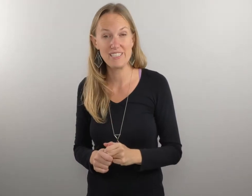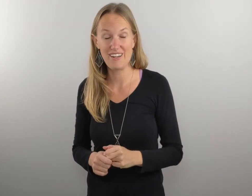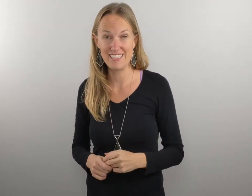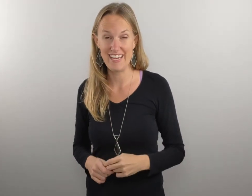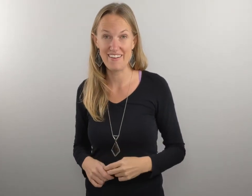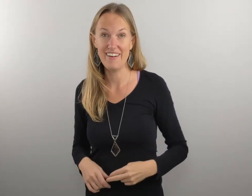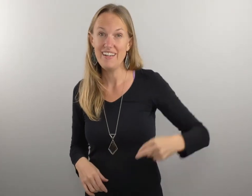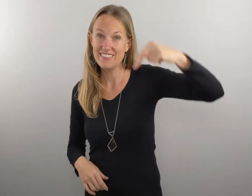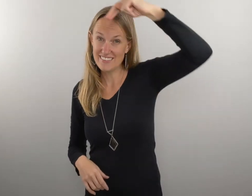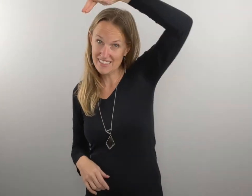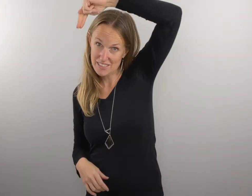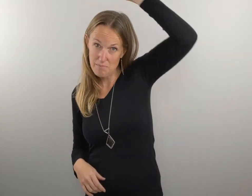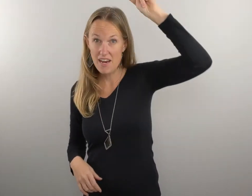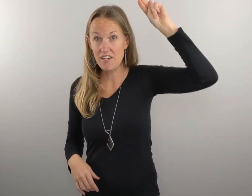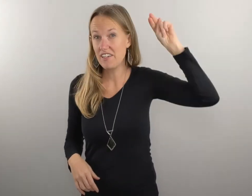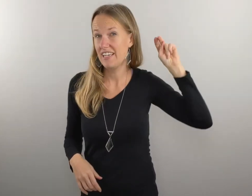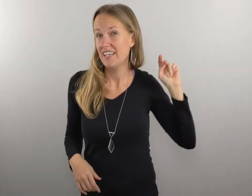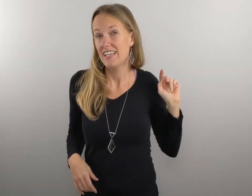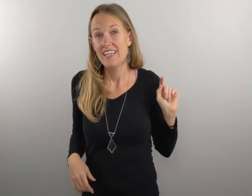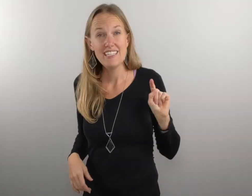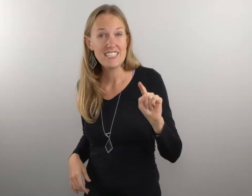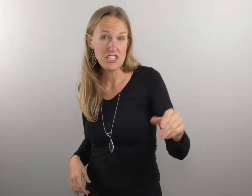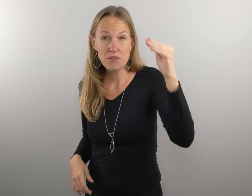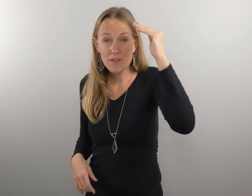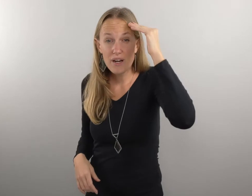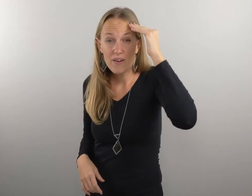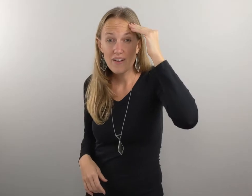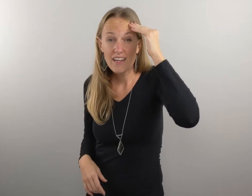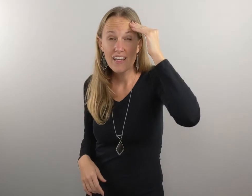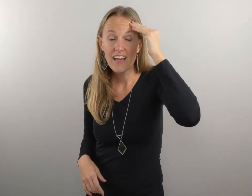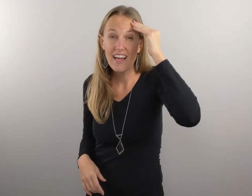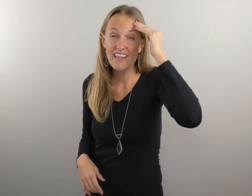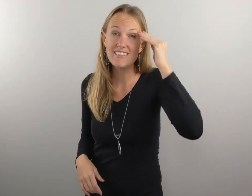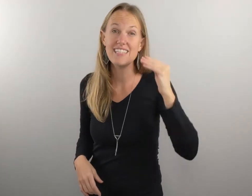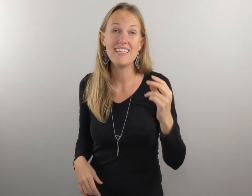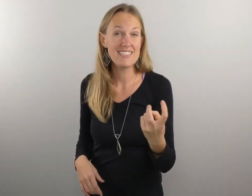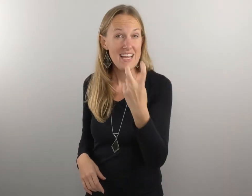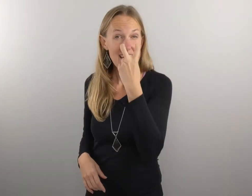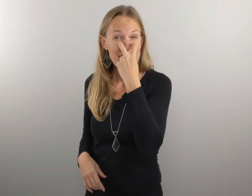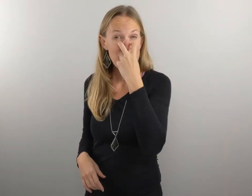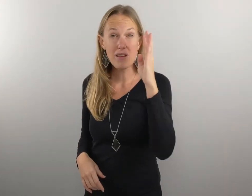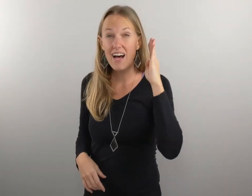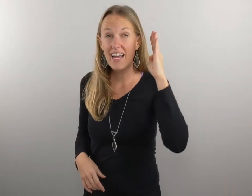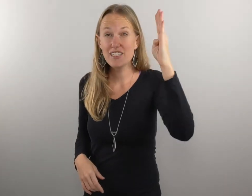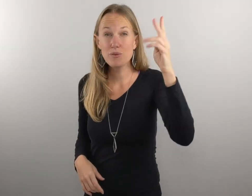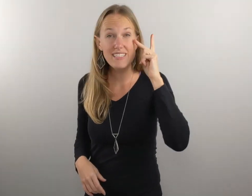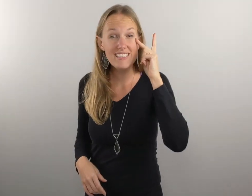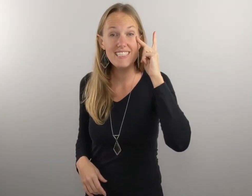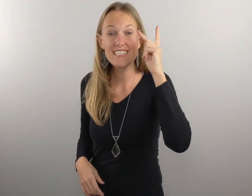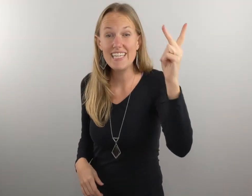all together. So it starts, Mary, did you know? And then it says, the blind will